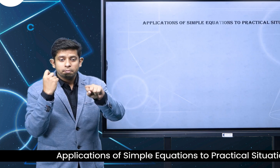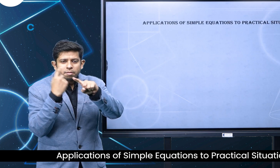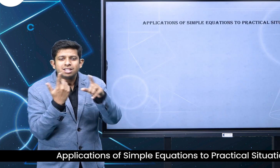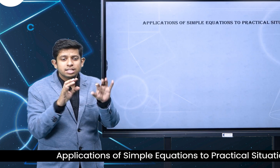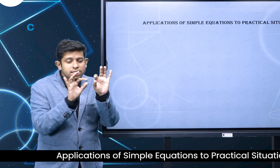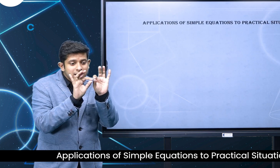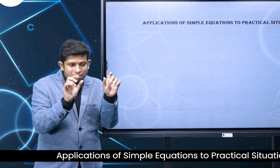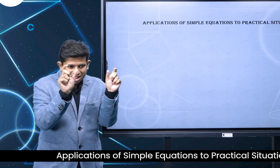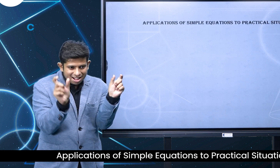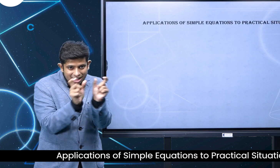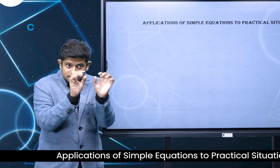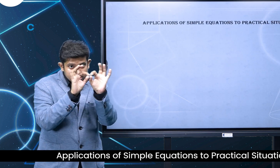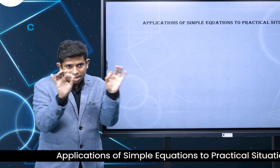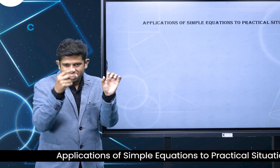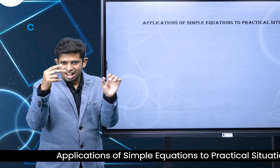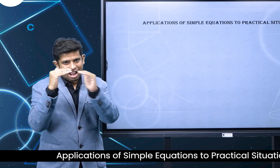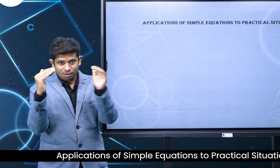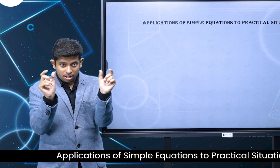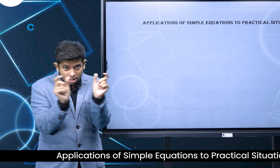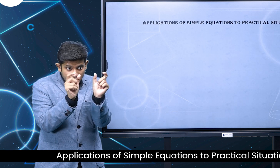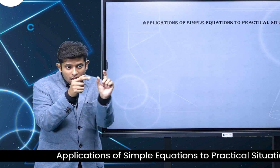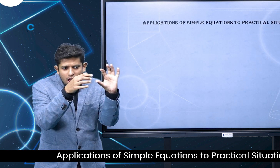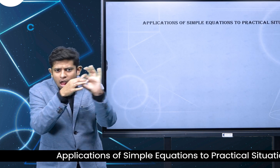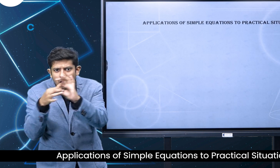Applications of simple equations to practical situations.